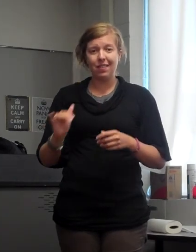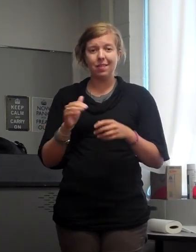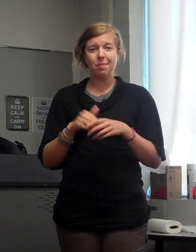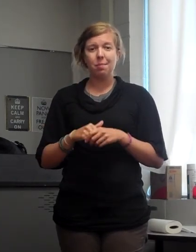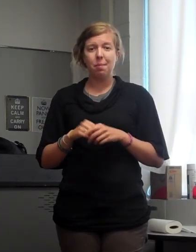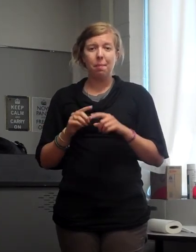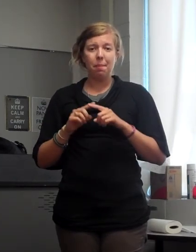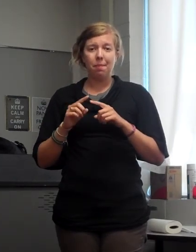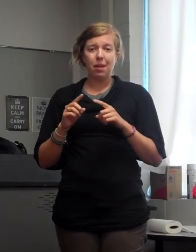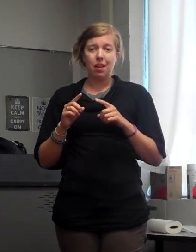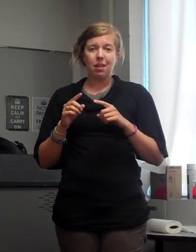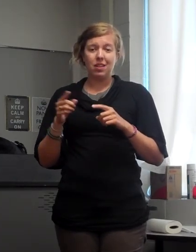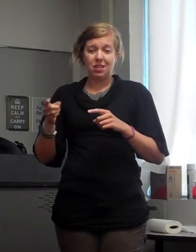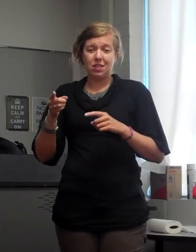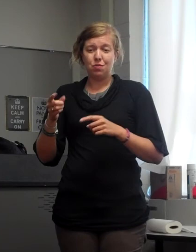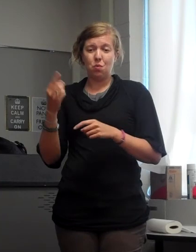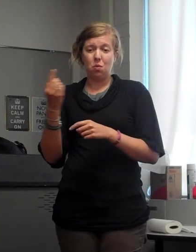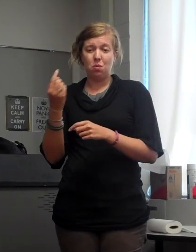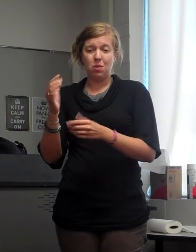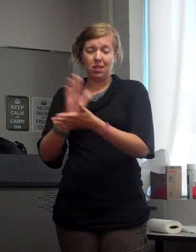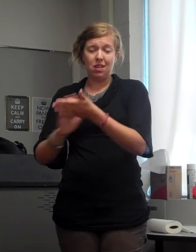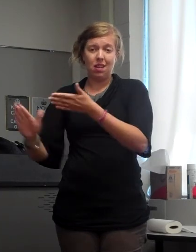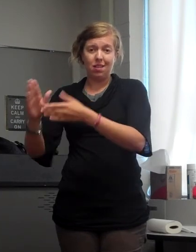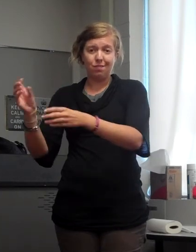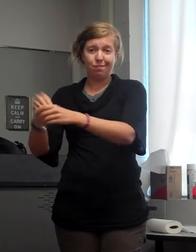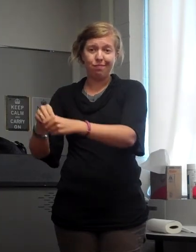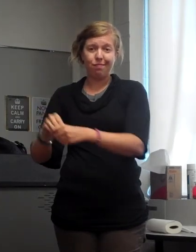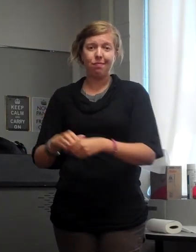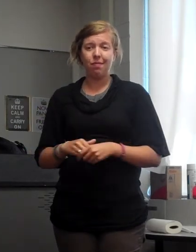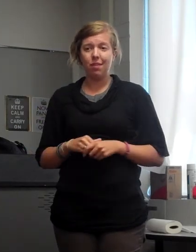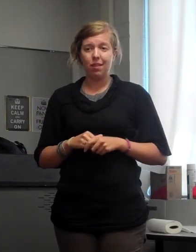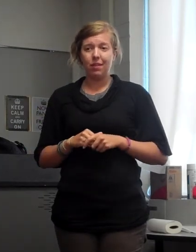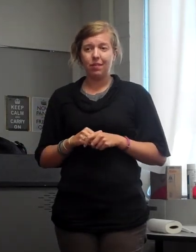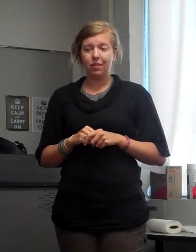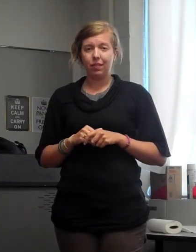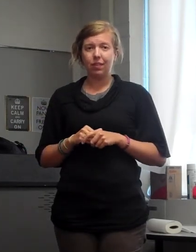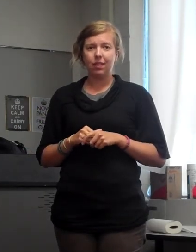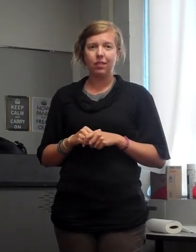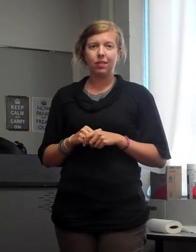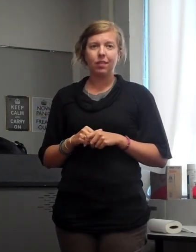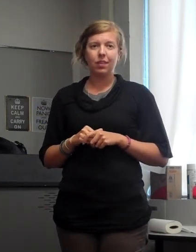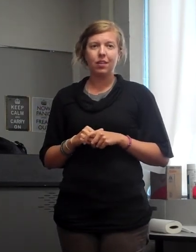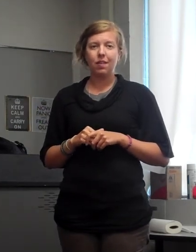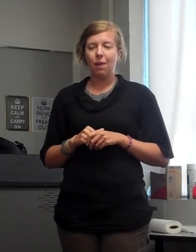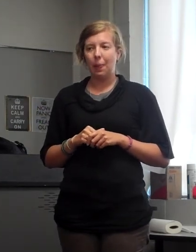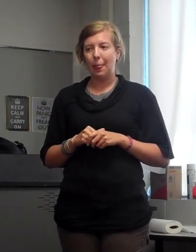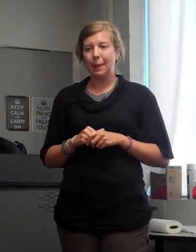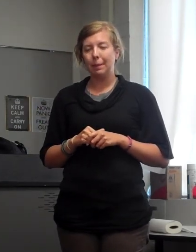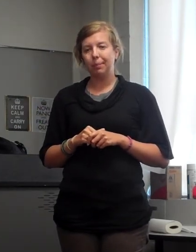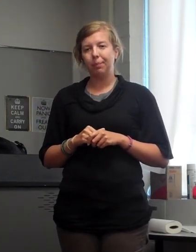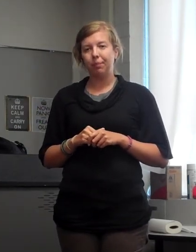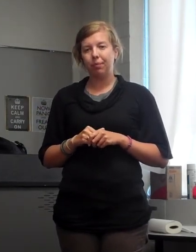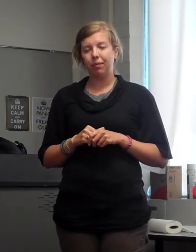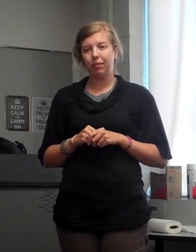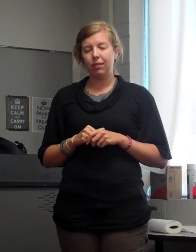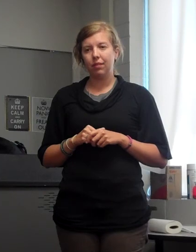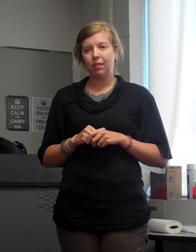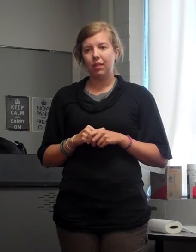You know, some people can do it if you Well, he believes you should be feeding the rice too, so, you Yeah. know, we never know. if you can start out that way, that's great. But if